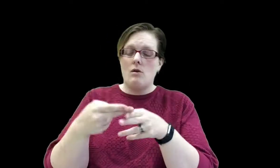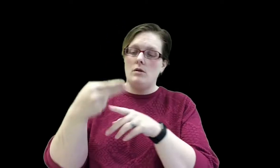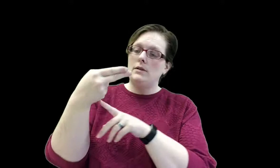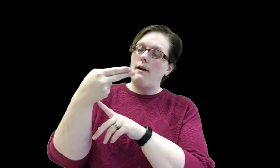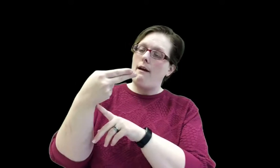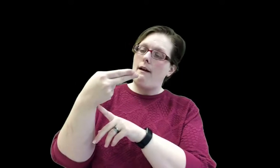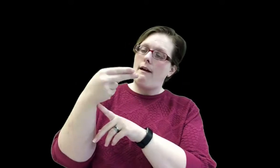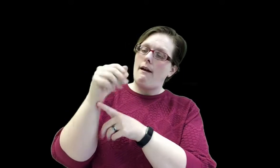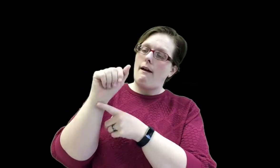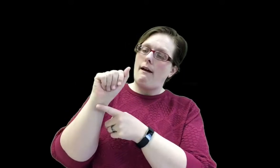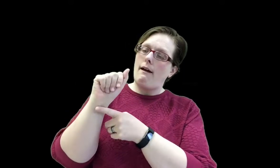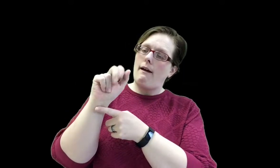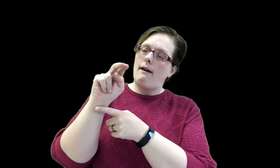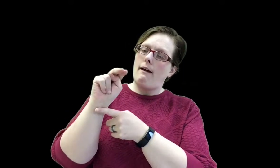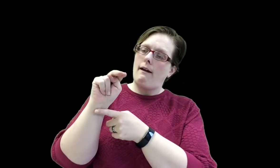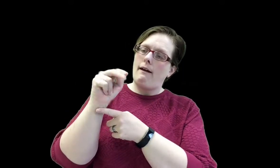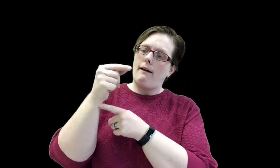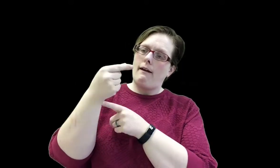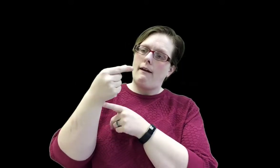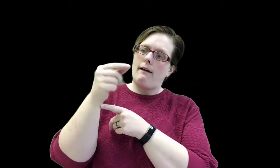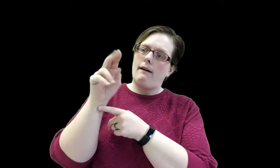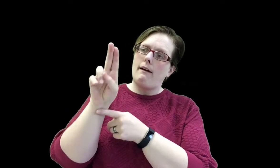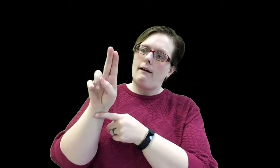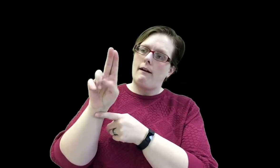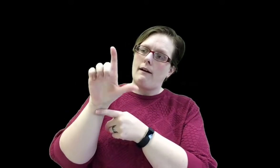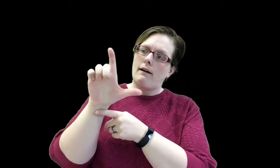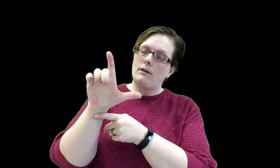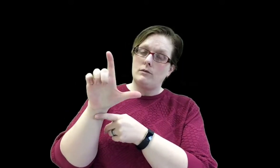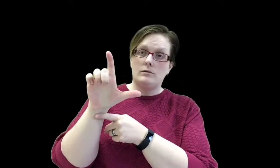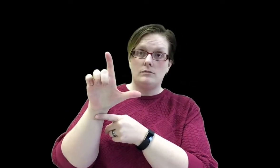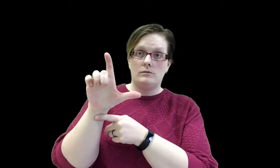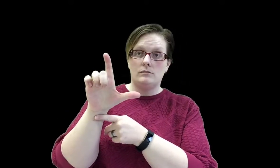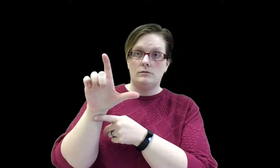writing that was called Hangul.